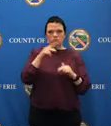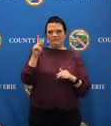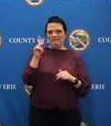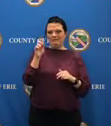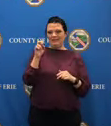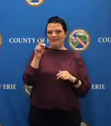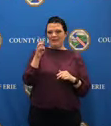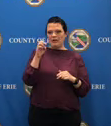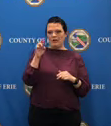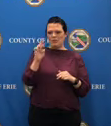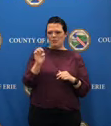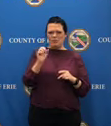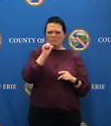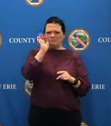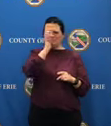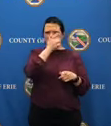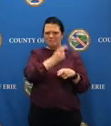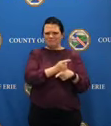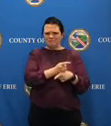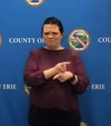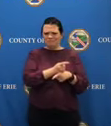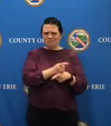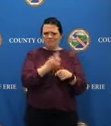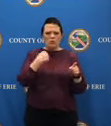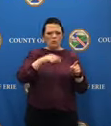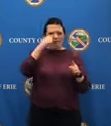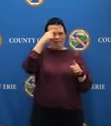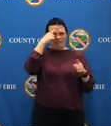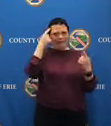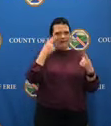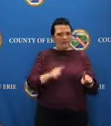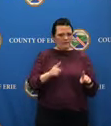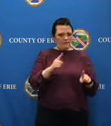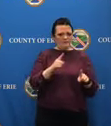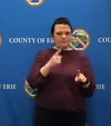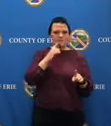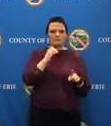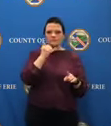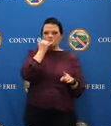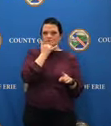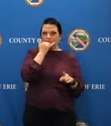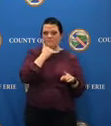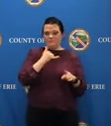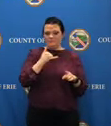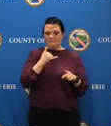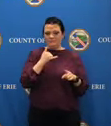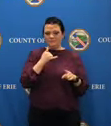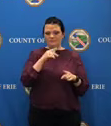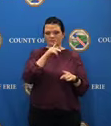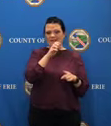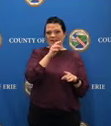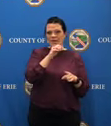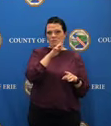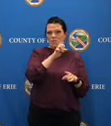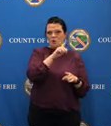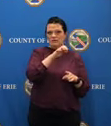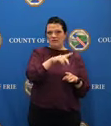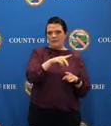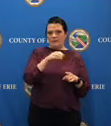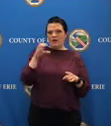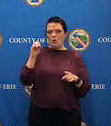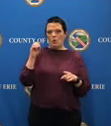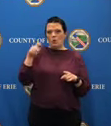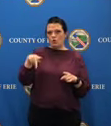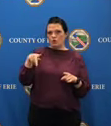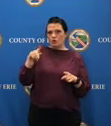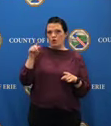Kenmore, and you said that doesn't seem right. And what we think happened is there was a mistake between the Kenmore zip code and the Orchard